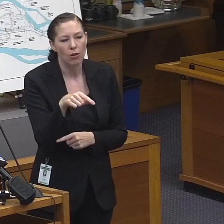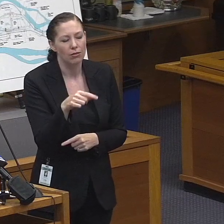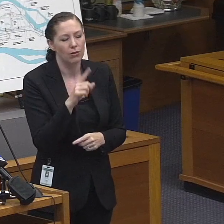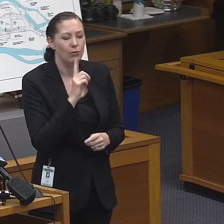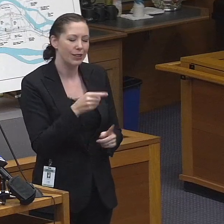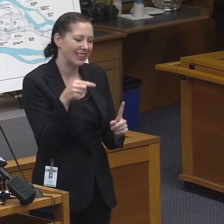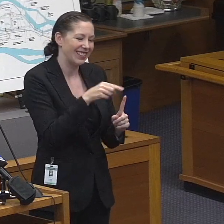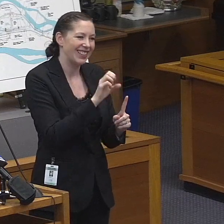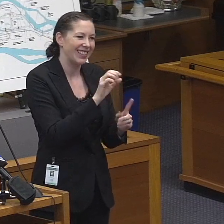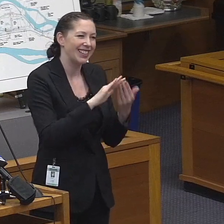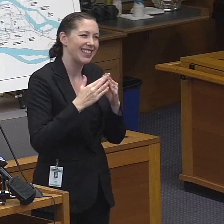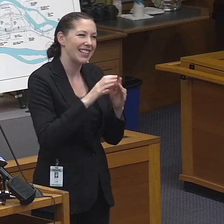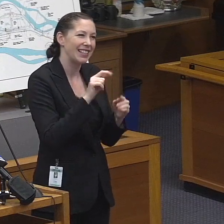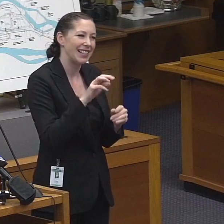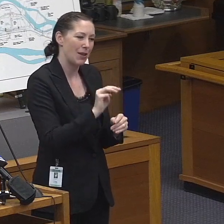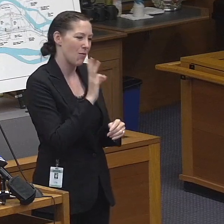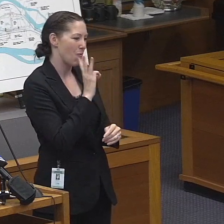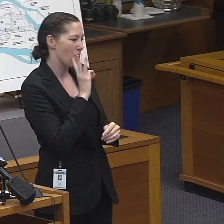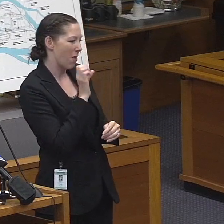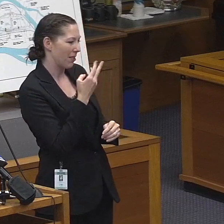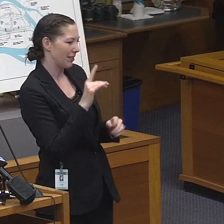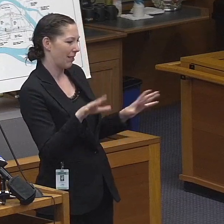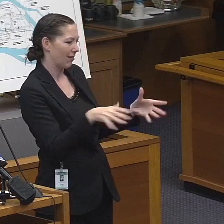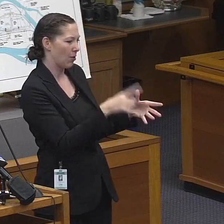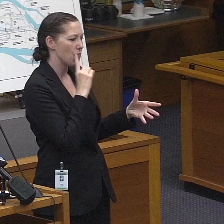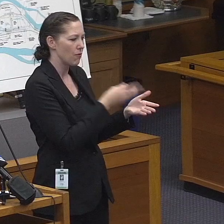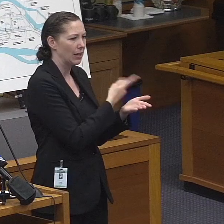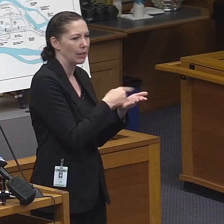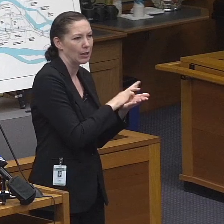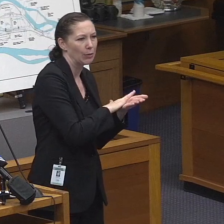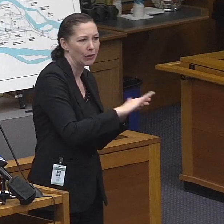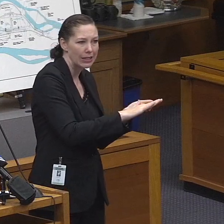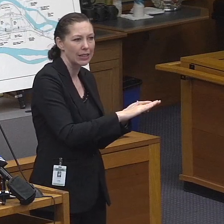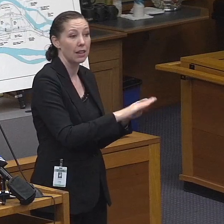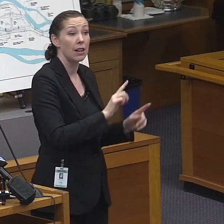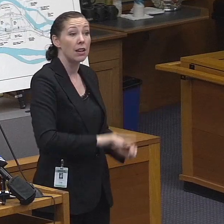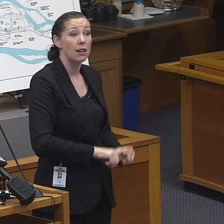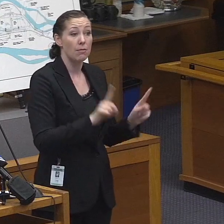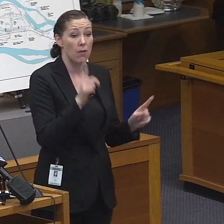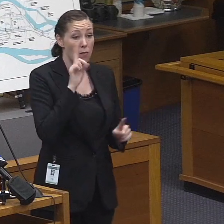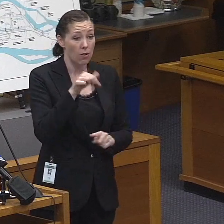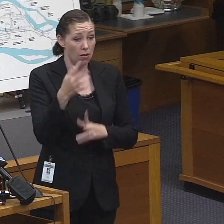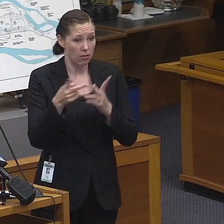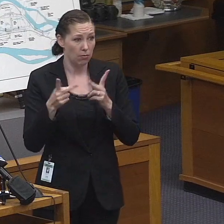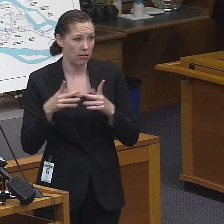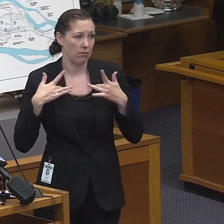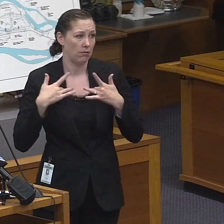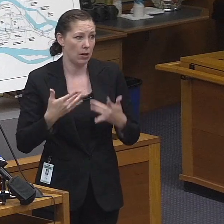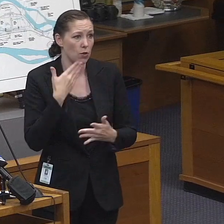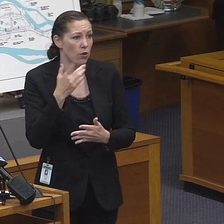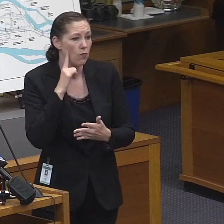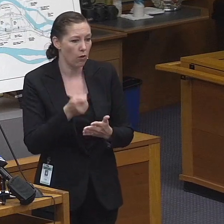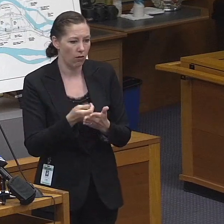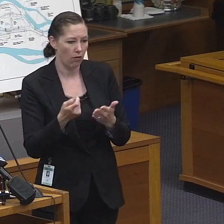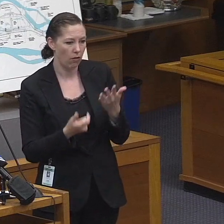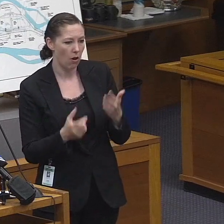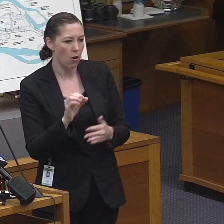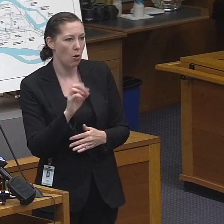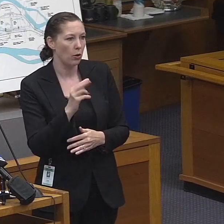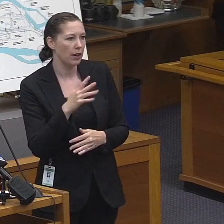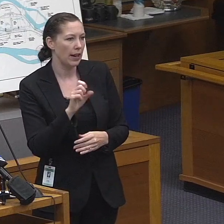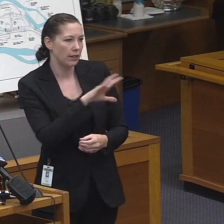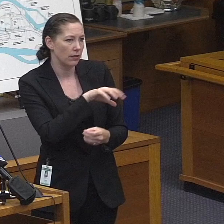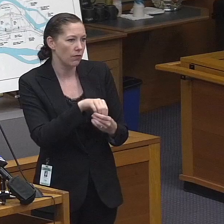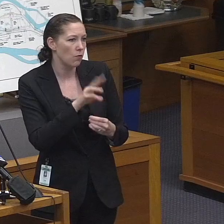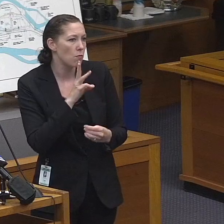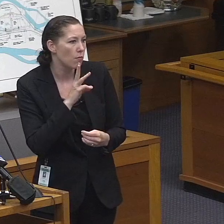the nation. So carbon is effective at removing organics in water. So, and you mentioned that this might be the first time